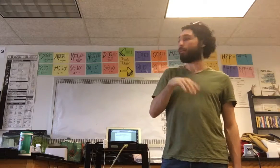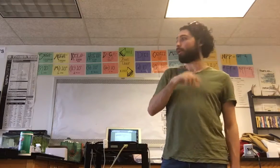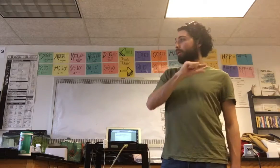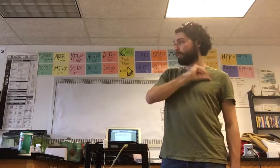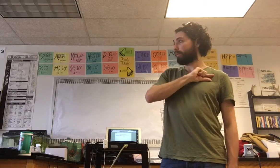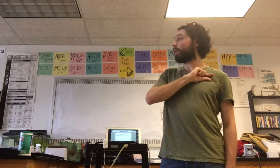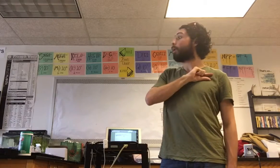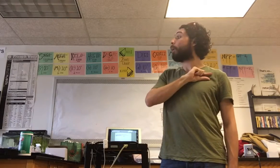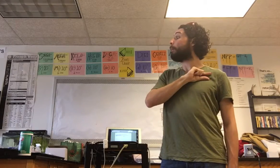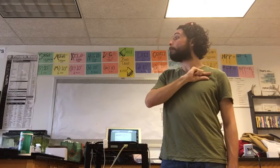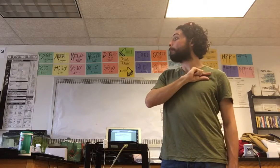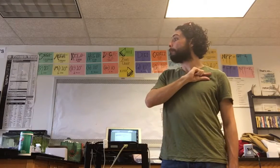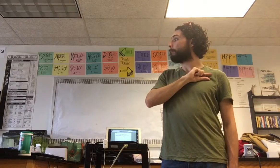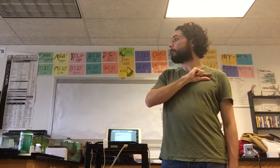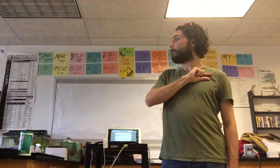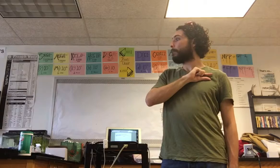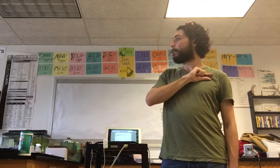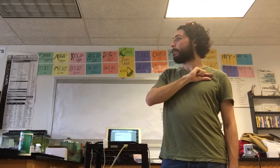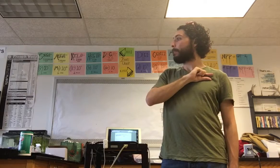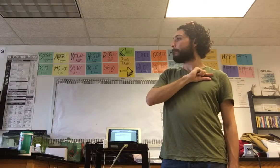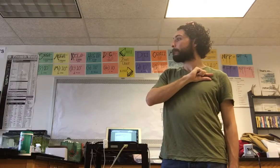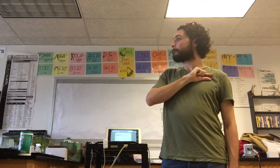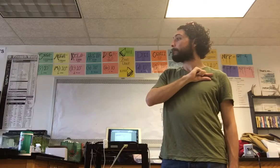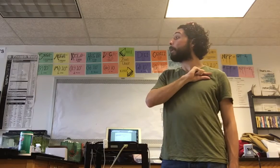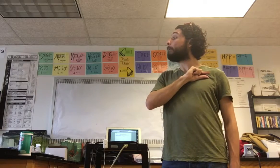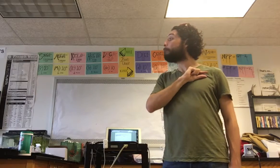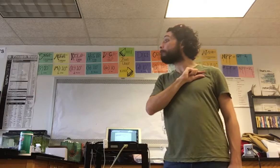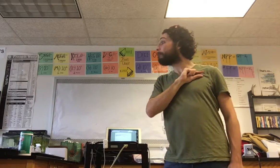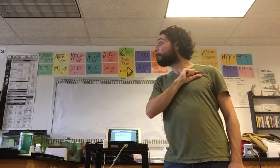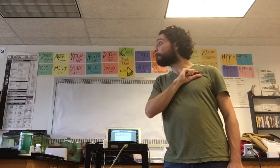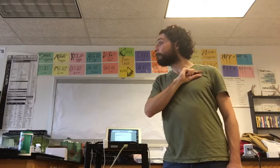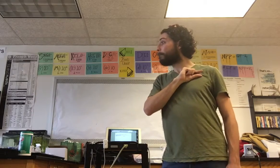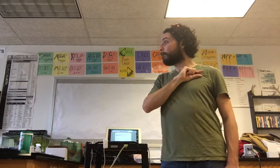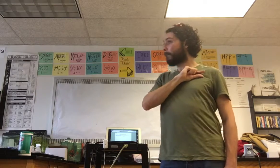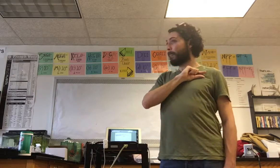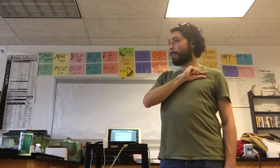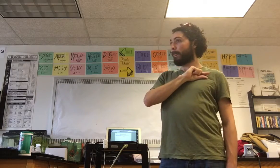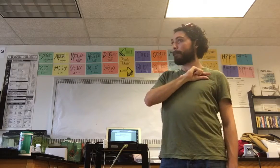borough. What person are you? What? B. You don't got his glasses on.